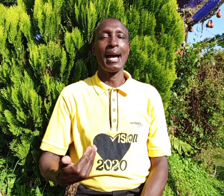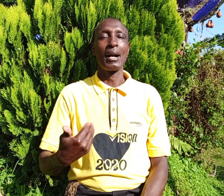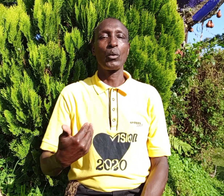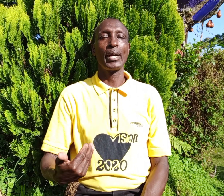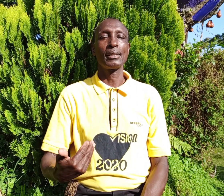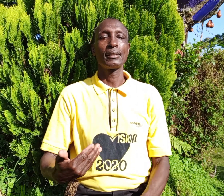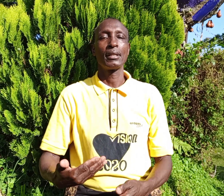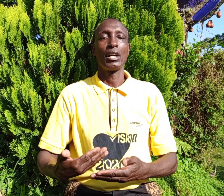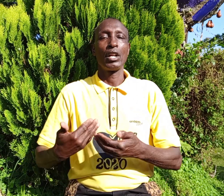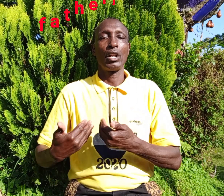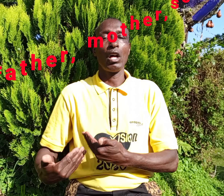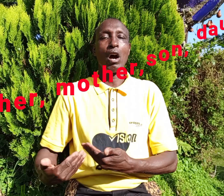Lakwet